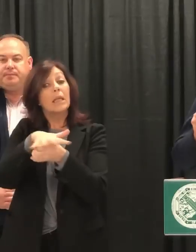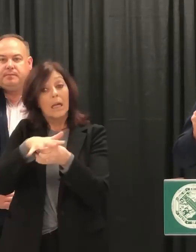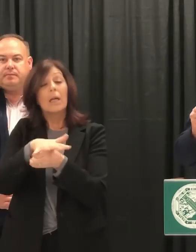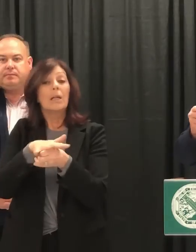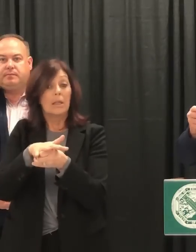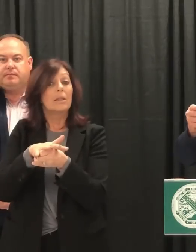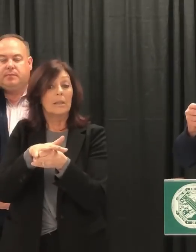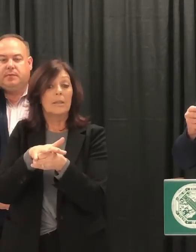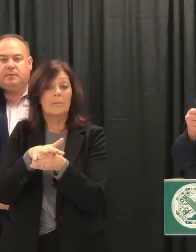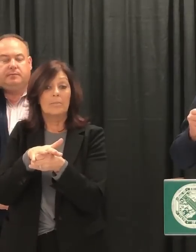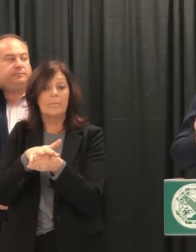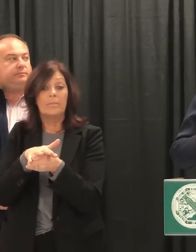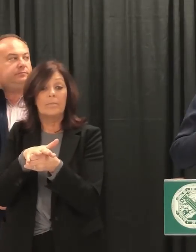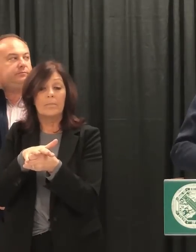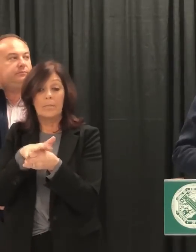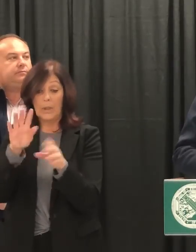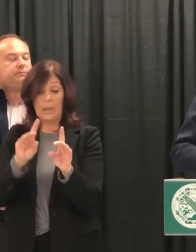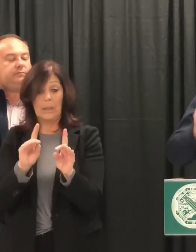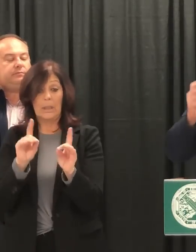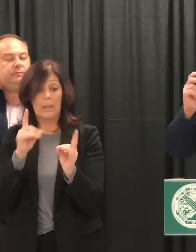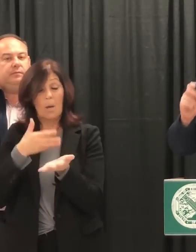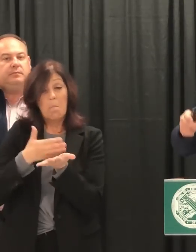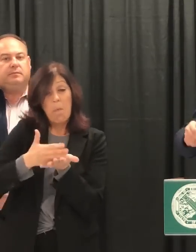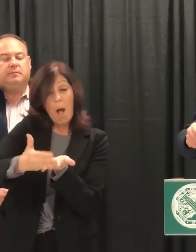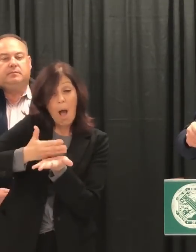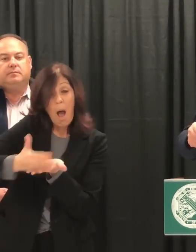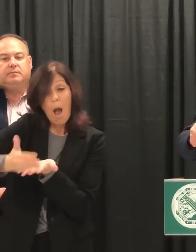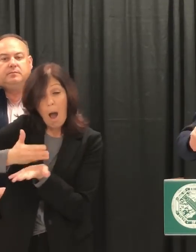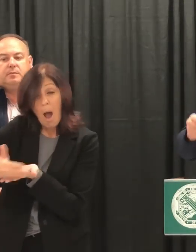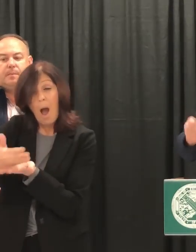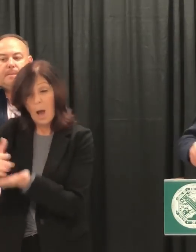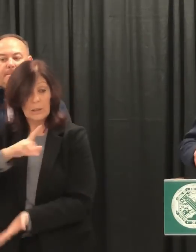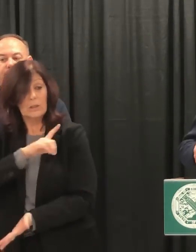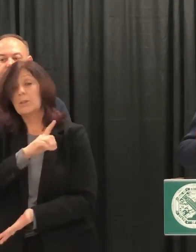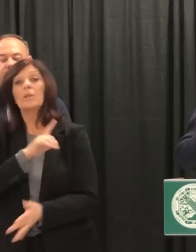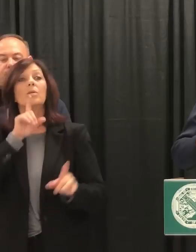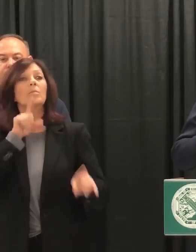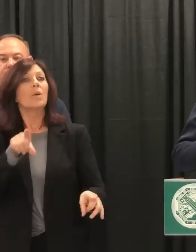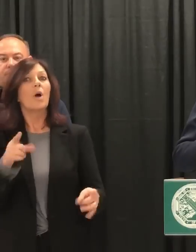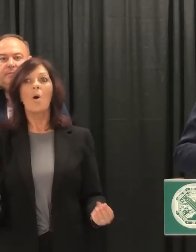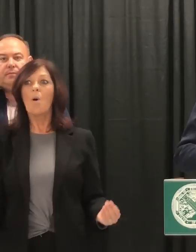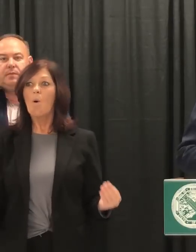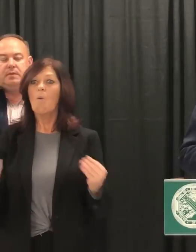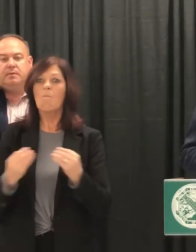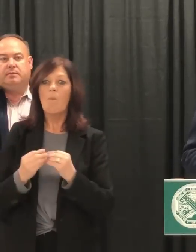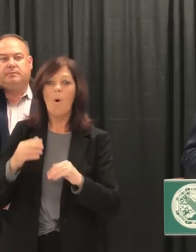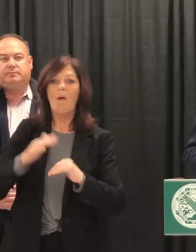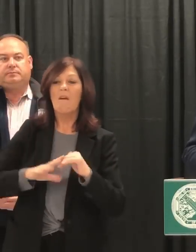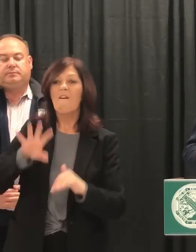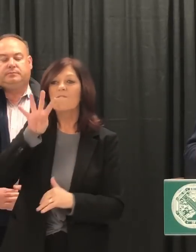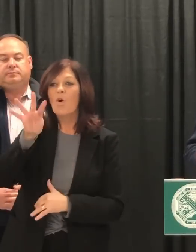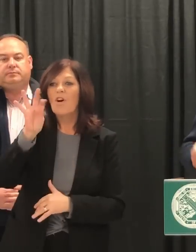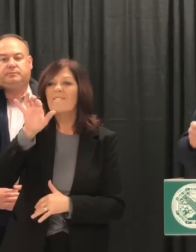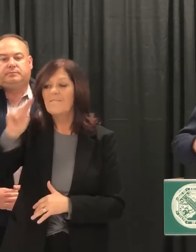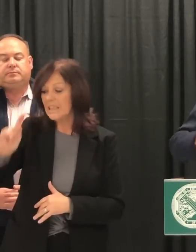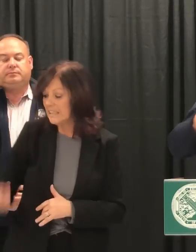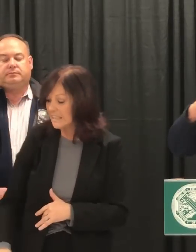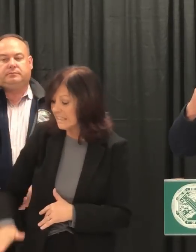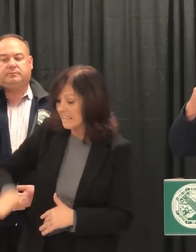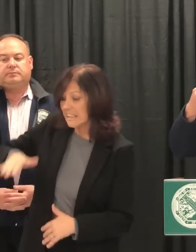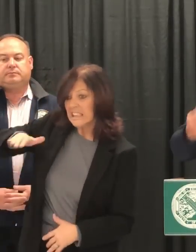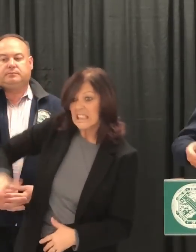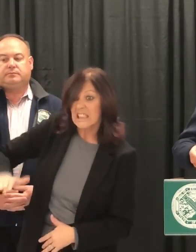our Department of Public Works plows and Erie County Sheriff's deputies are reporting there is more than 4 feet of snow. We've seen